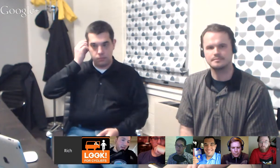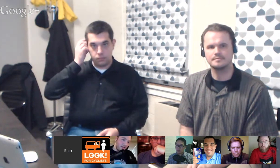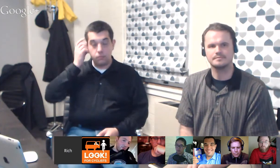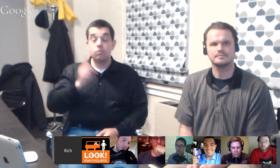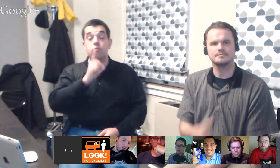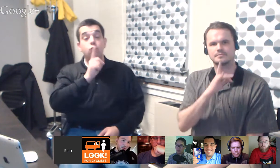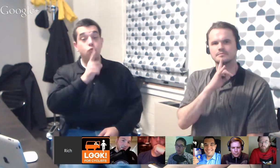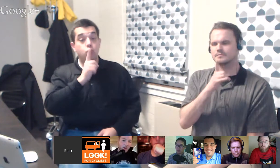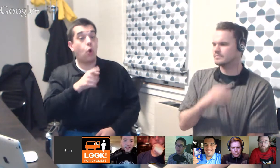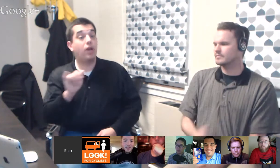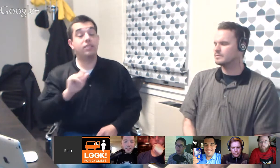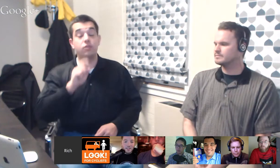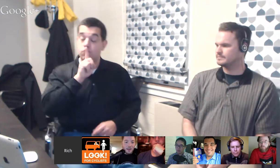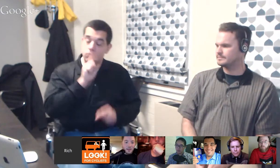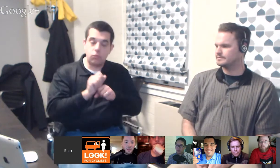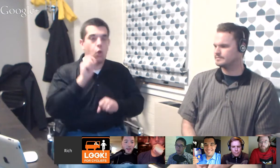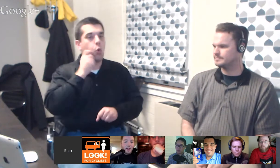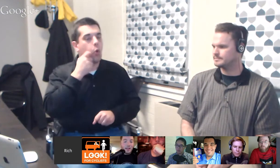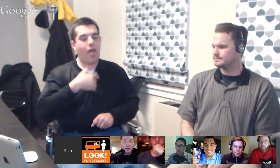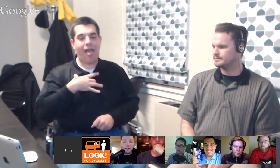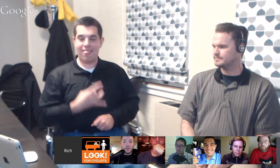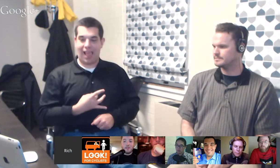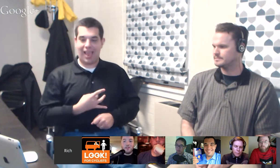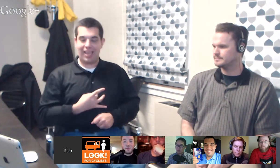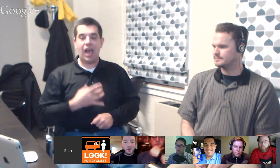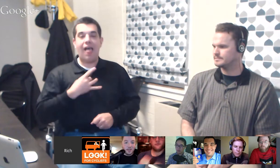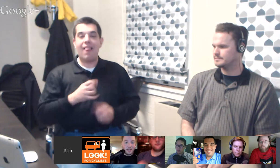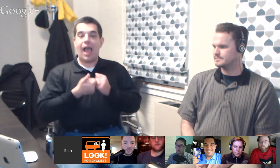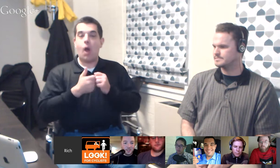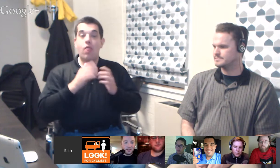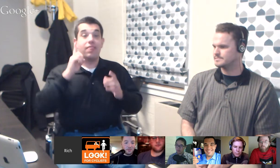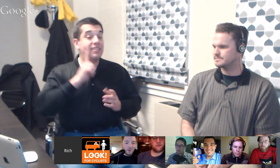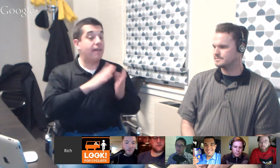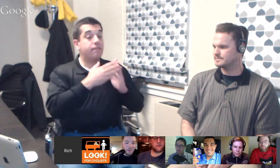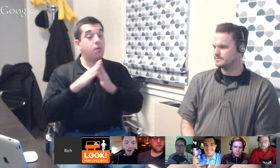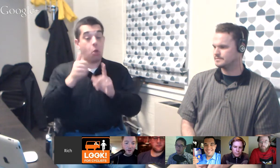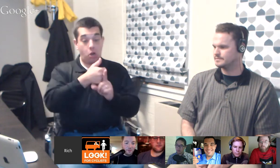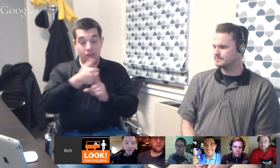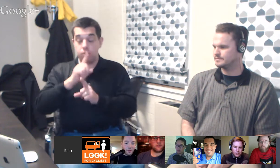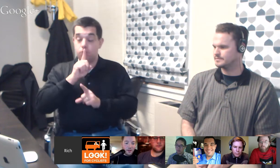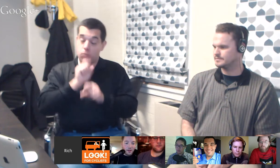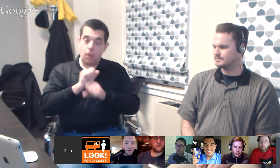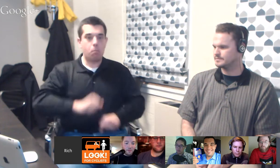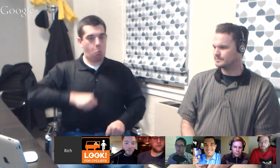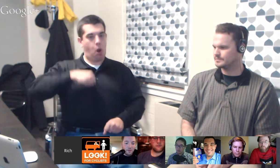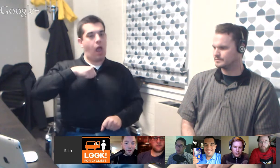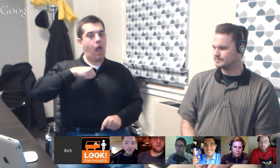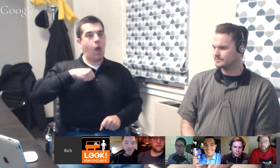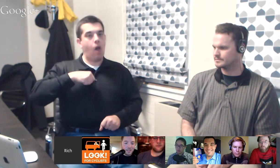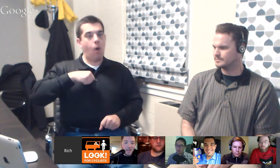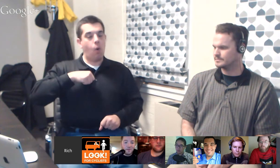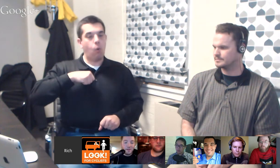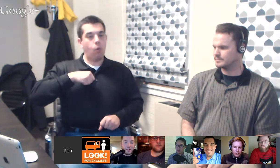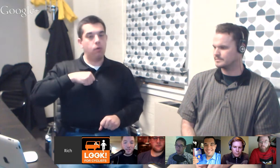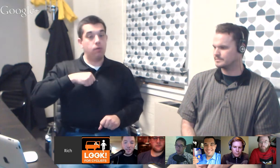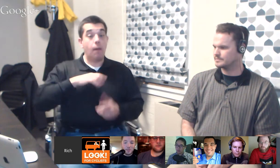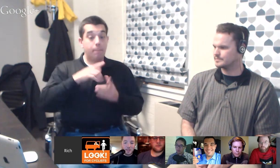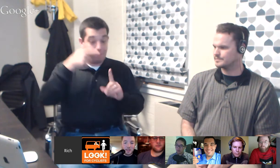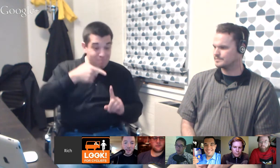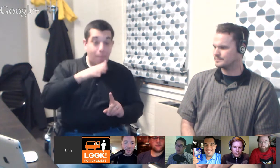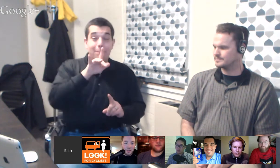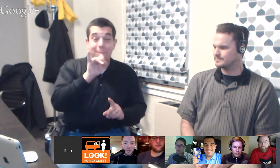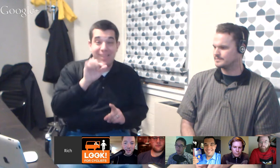True, and it's really cool. I like this. I like how the deaf community is very proud of being deaf, and it's